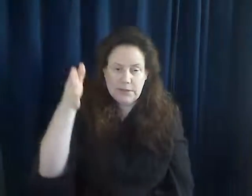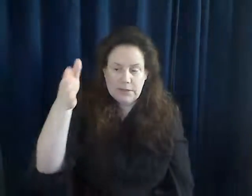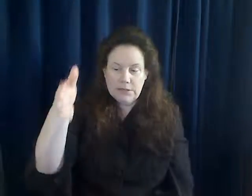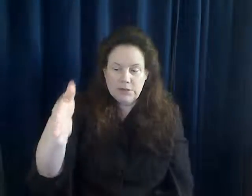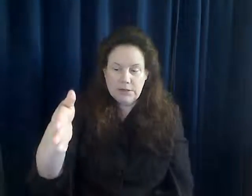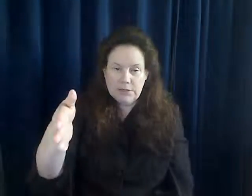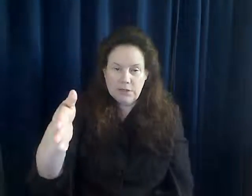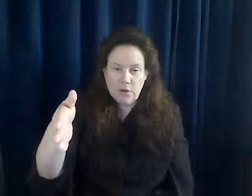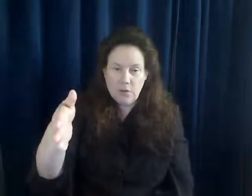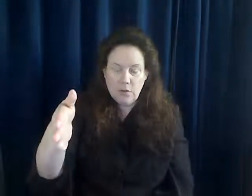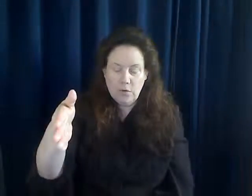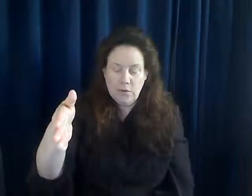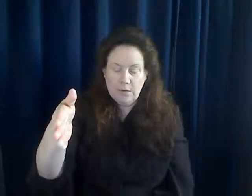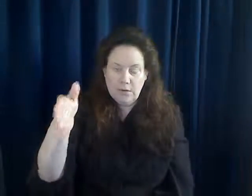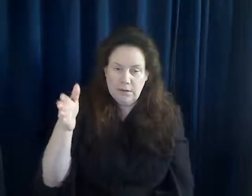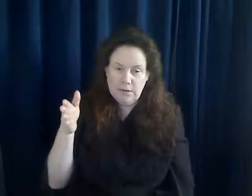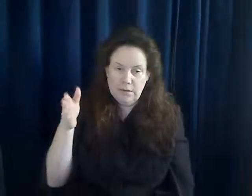body and you just go